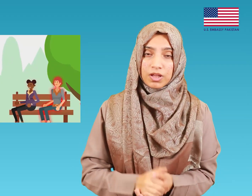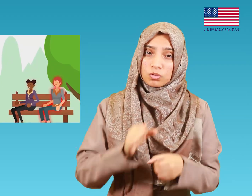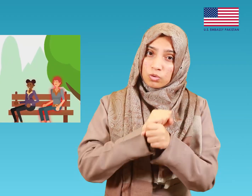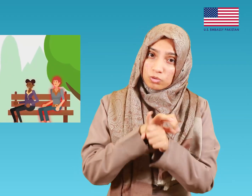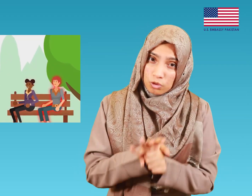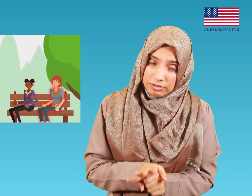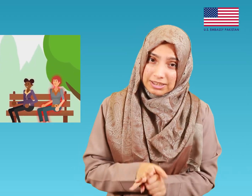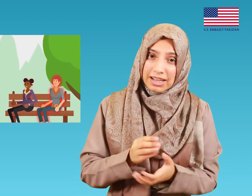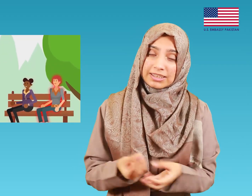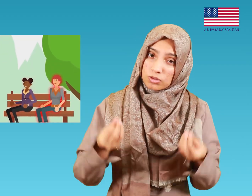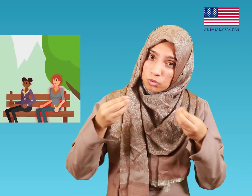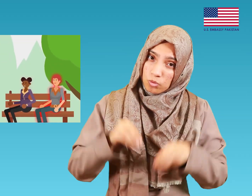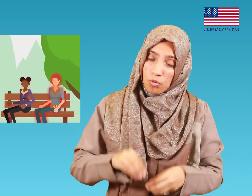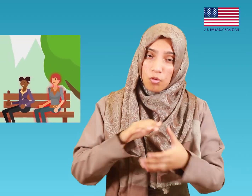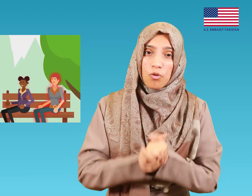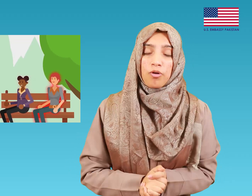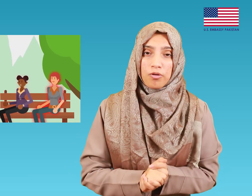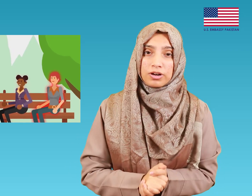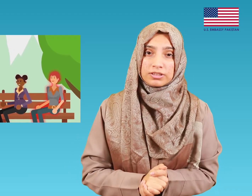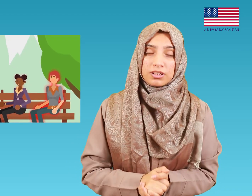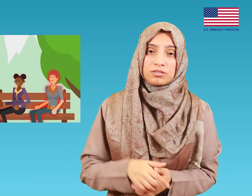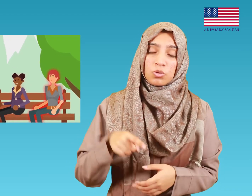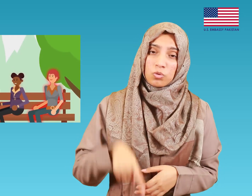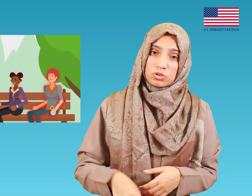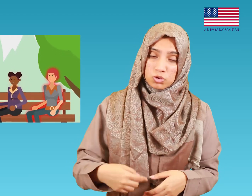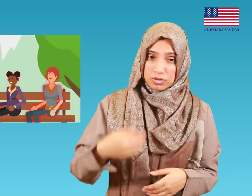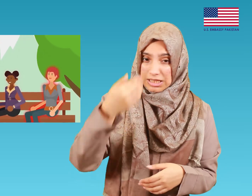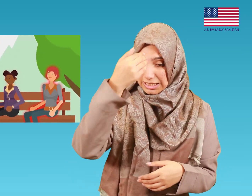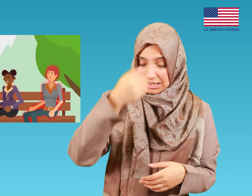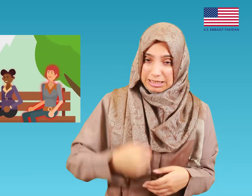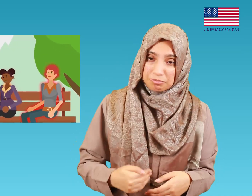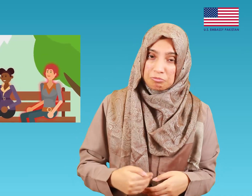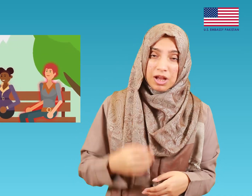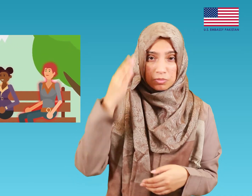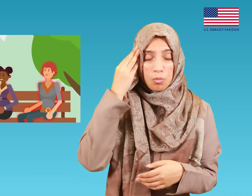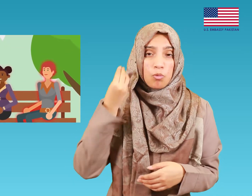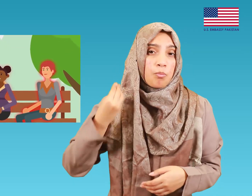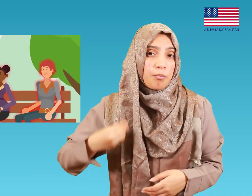COVID-19 may also increase the risk of developing Parkinson's disease and Alzheimer's disease.